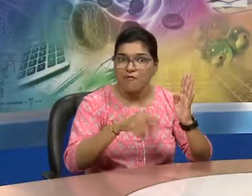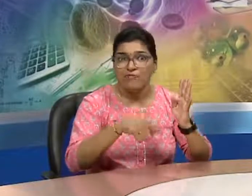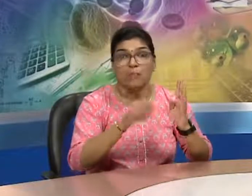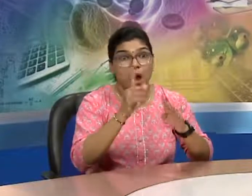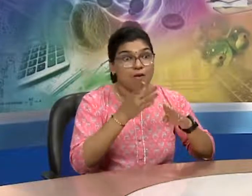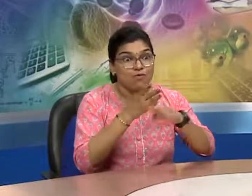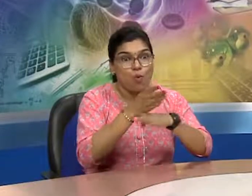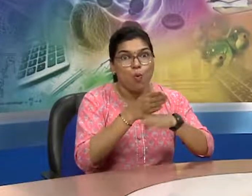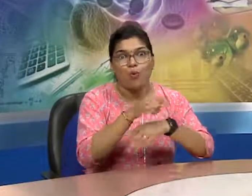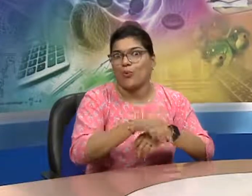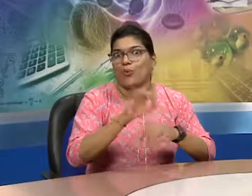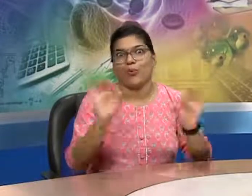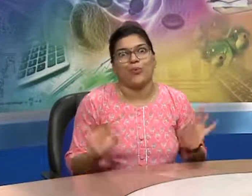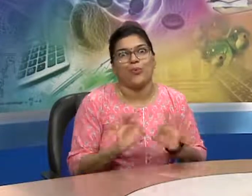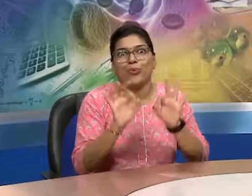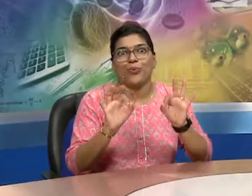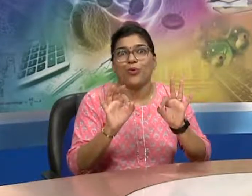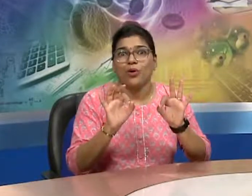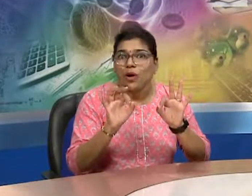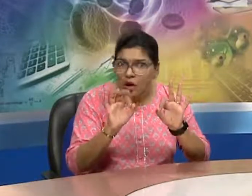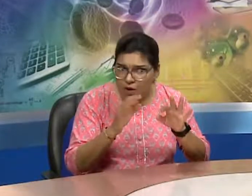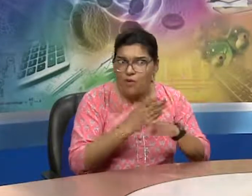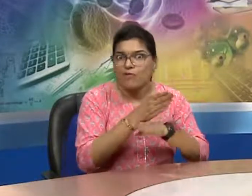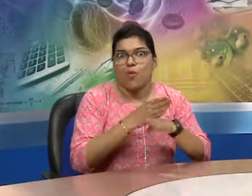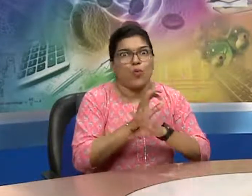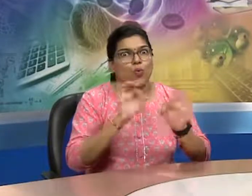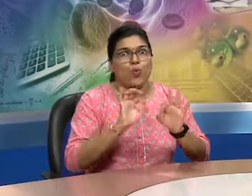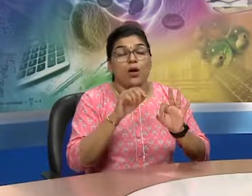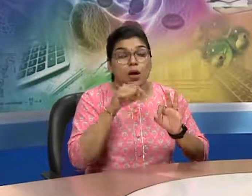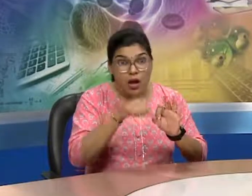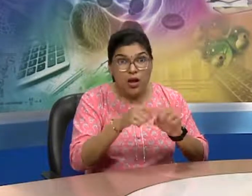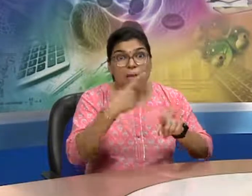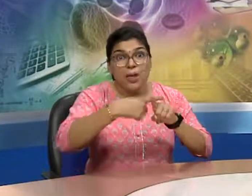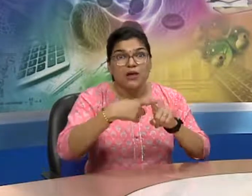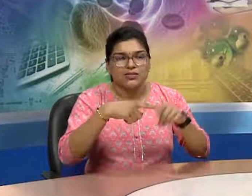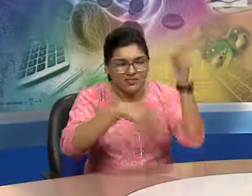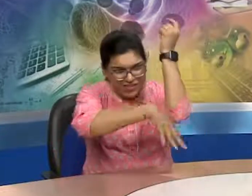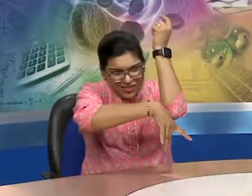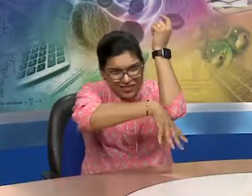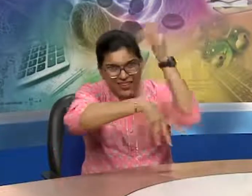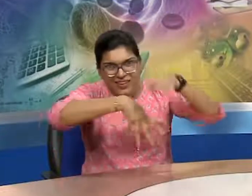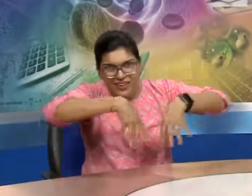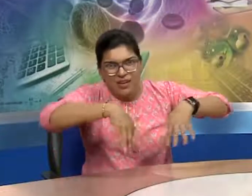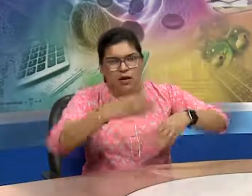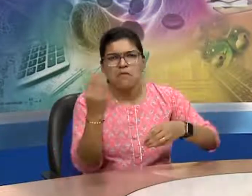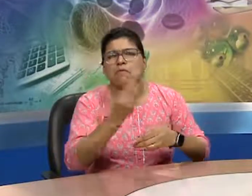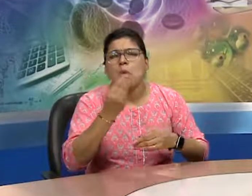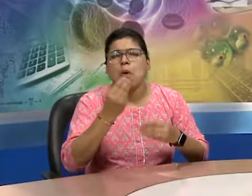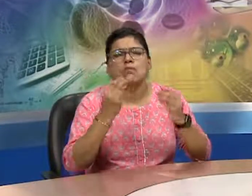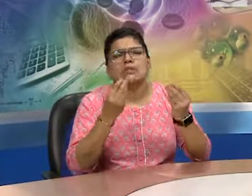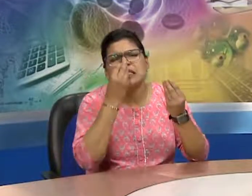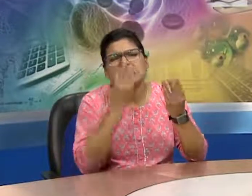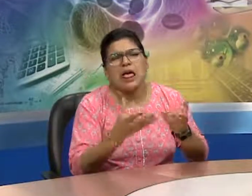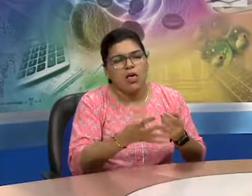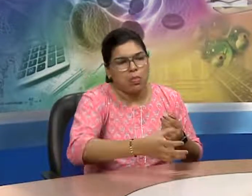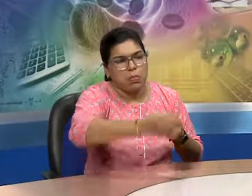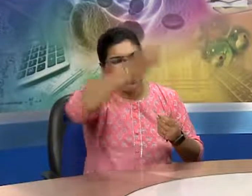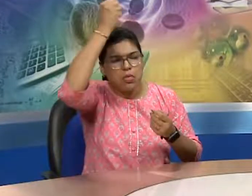and the aquatic plant is well adapted to live in the water.